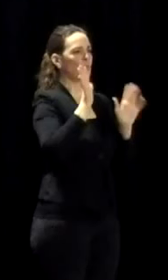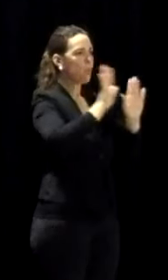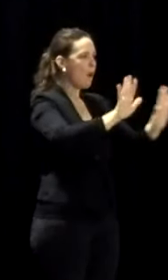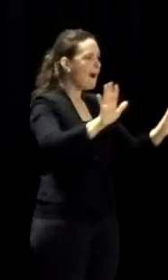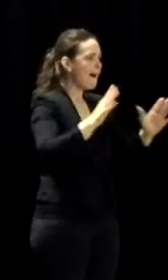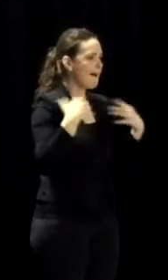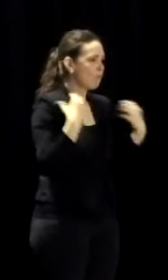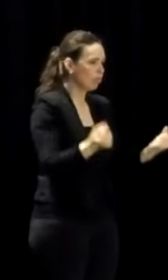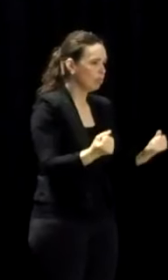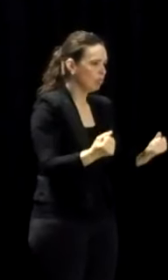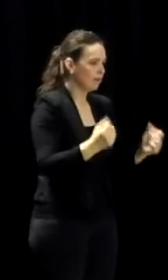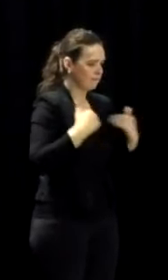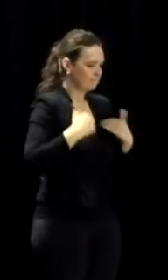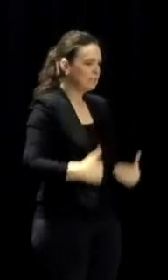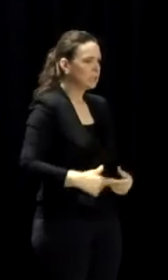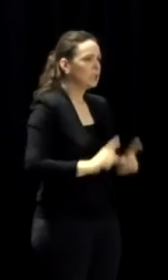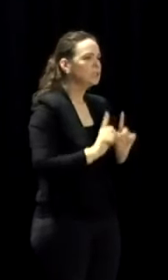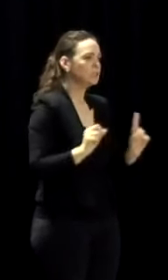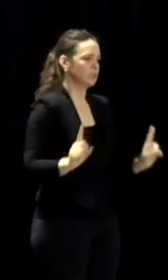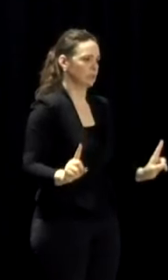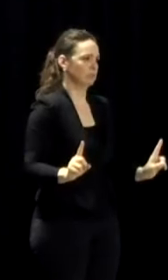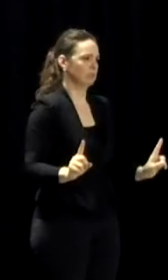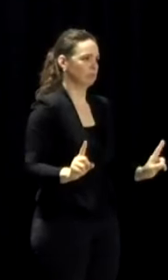For Mayor Walsh, LeBron or Jordan?